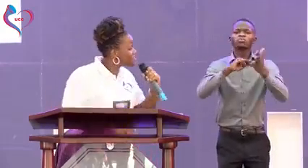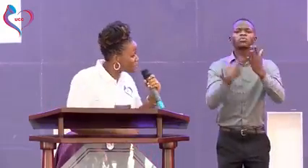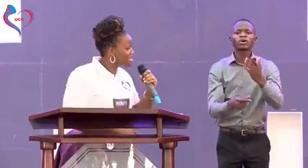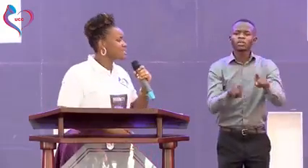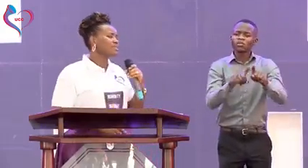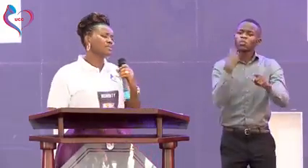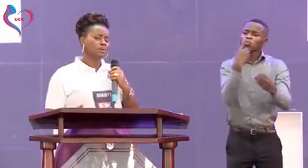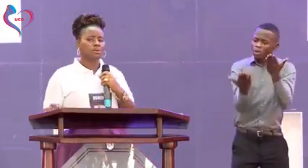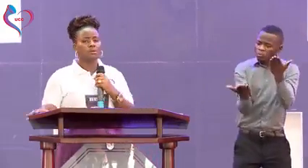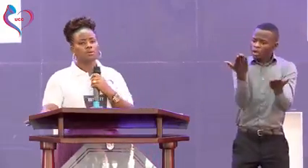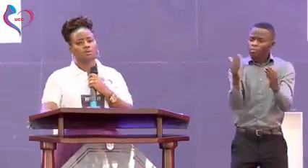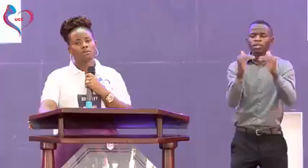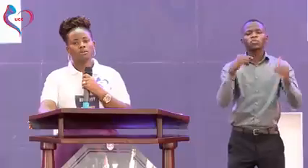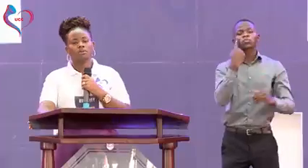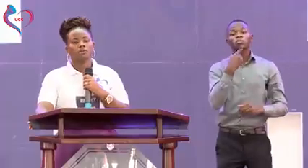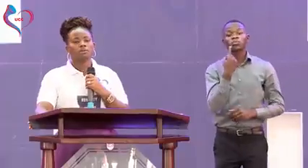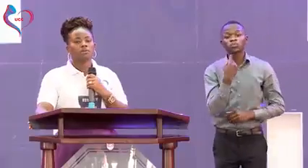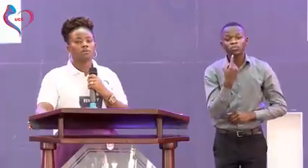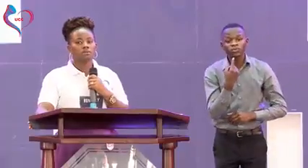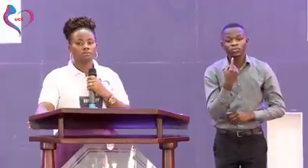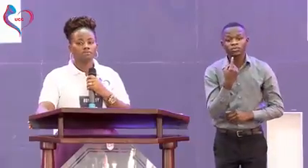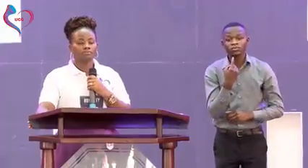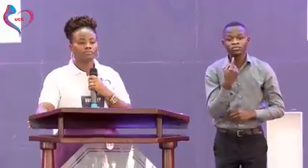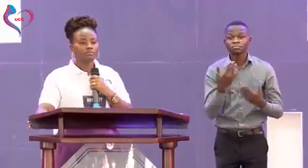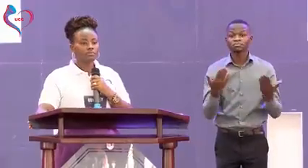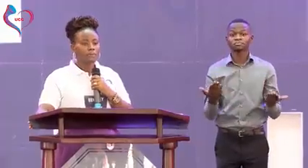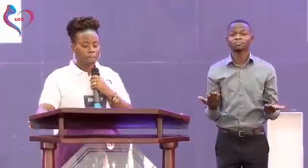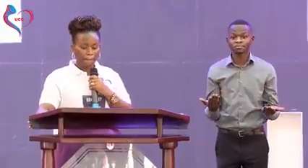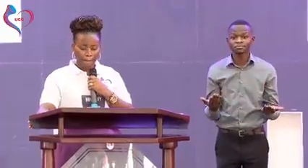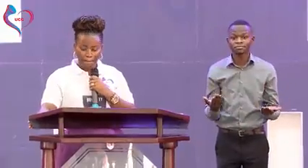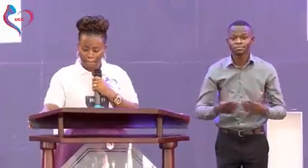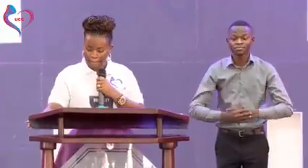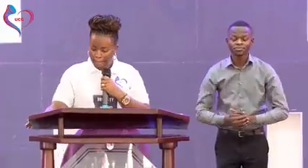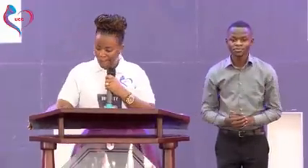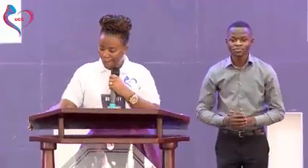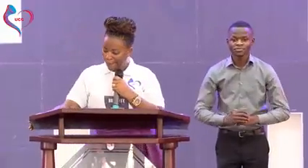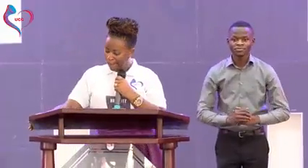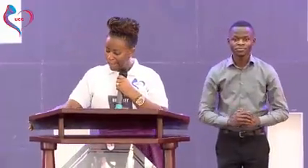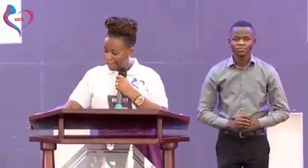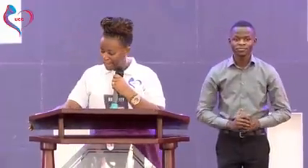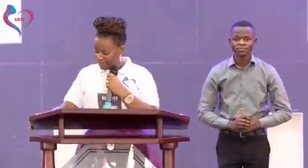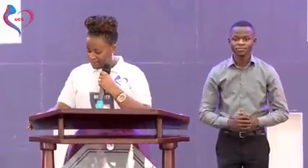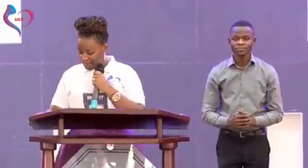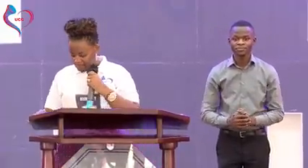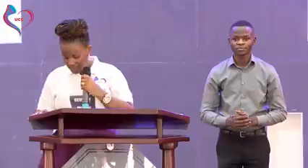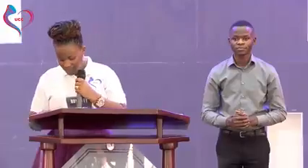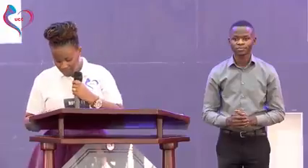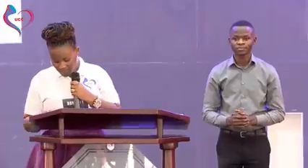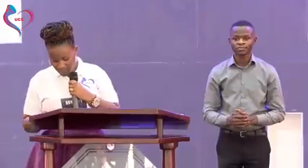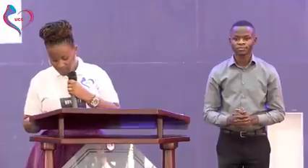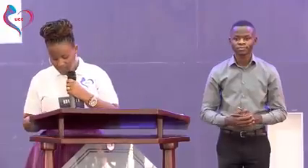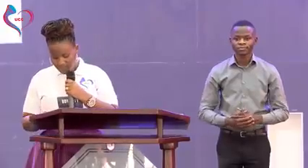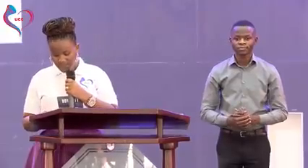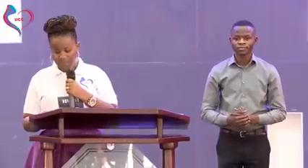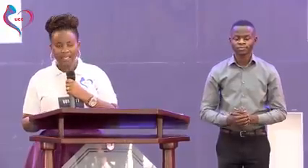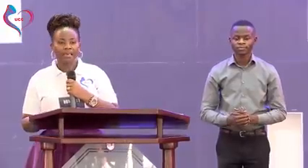the levels? Simanyi edala mulipima mutya lyatandikira wa kugamba nti esiddala lyange oba akapima ke